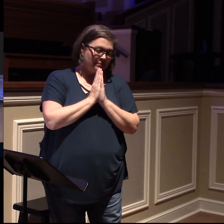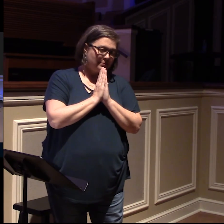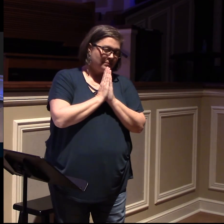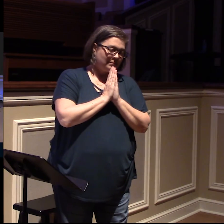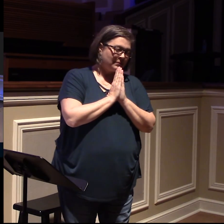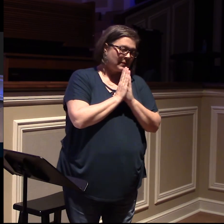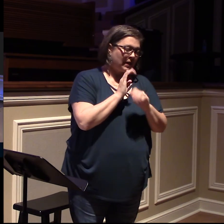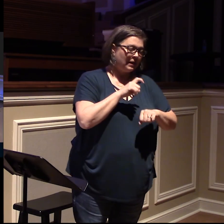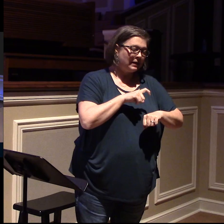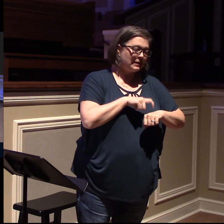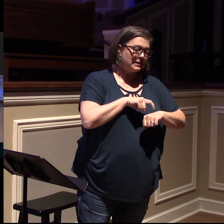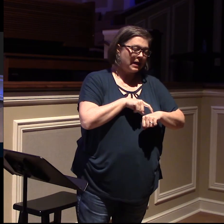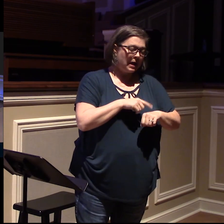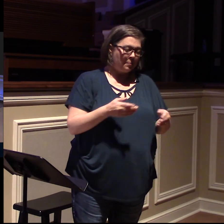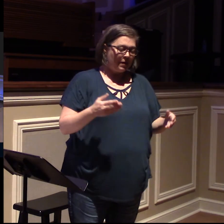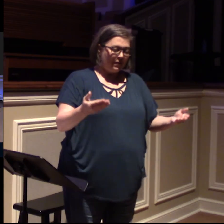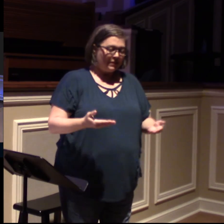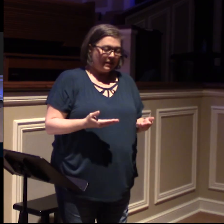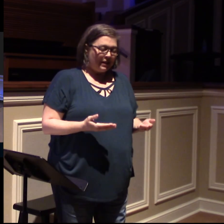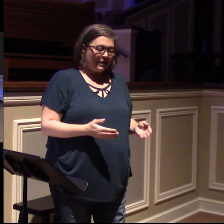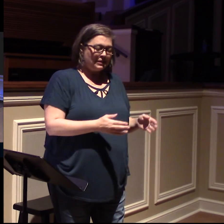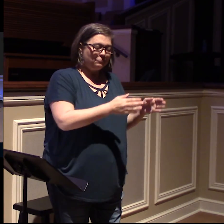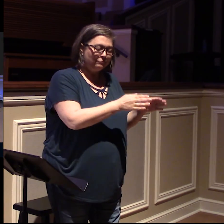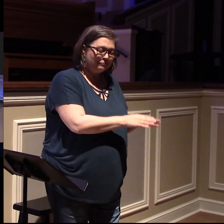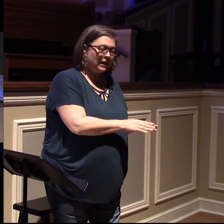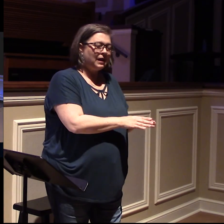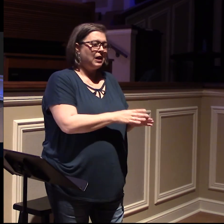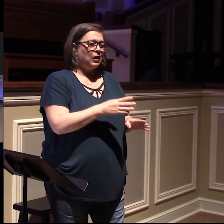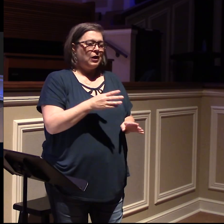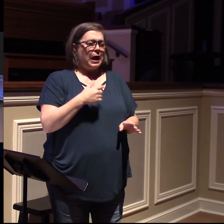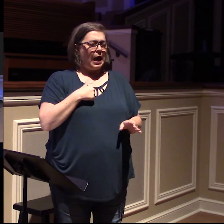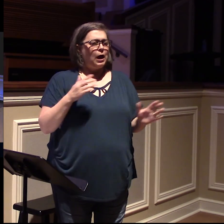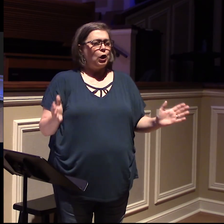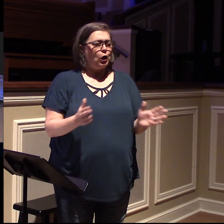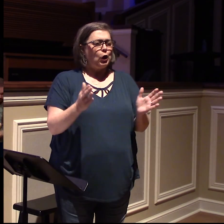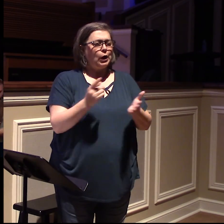As our time of invitation comes to a conclusion, I try to encourage you every week.